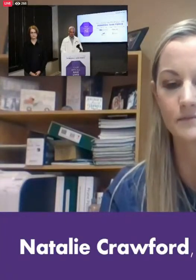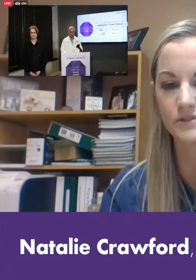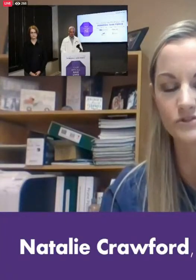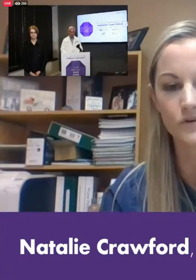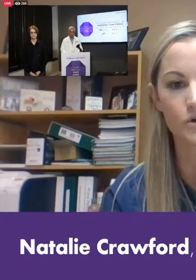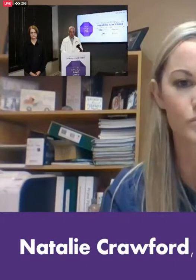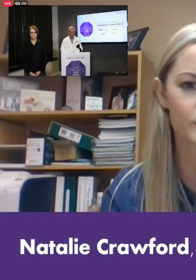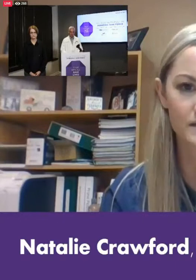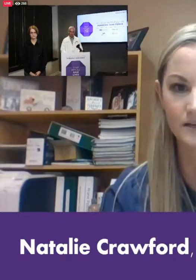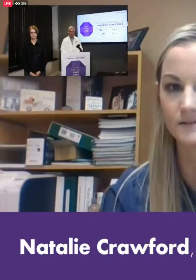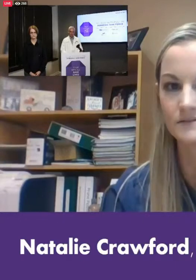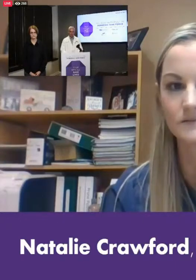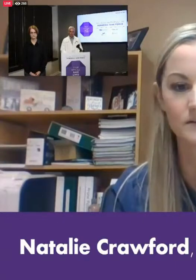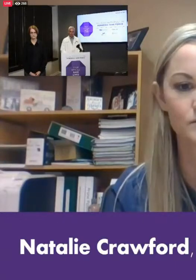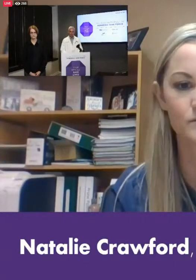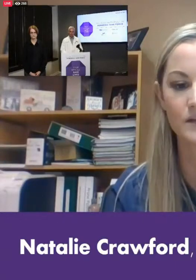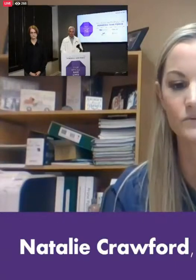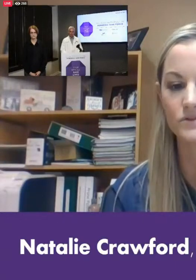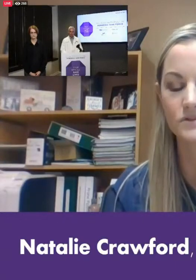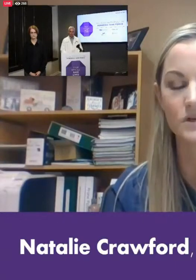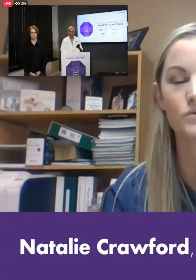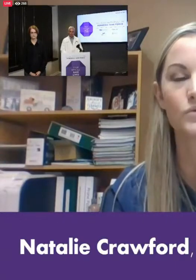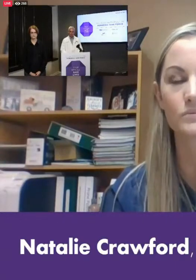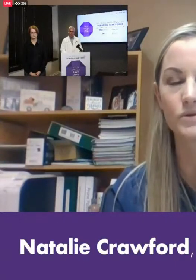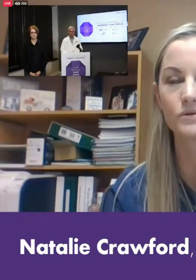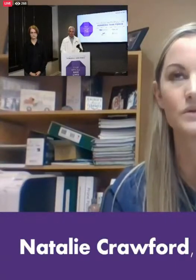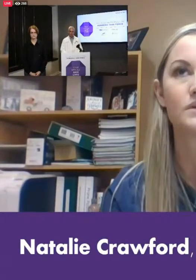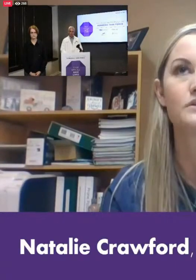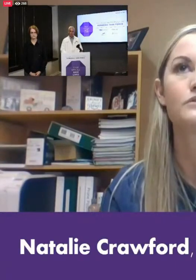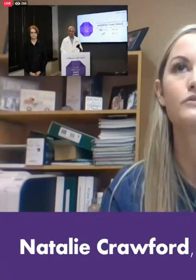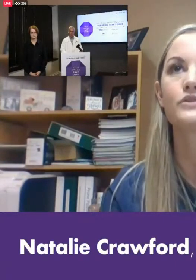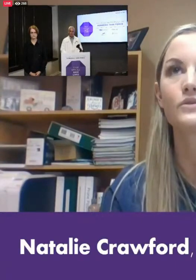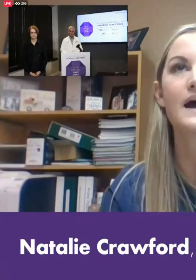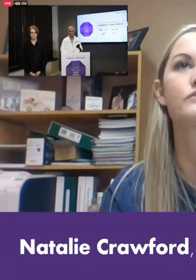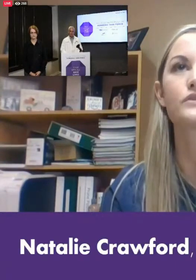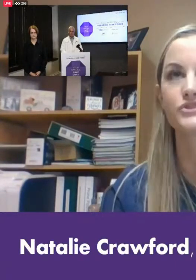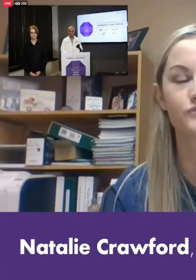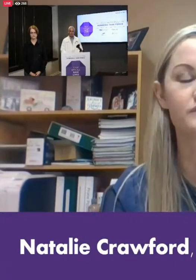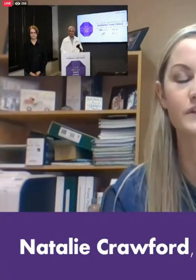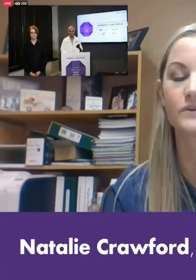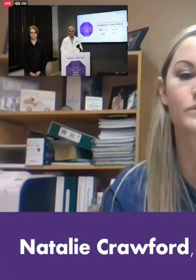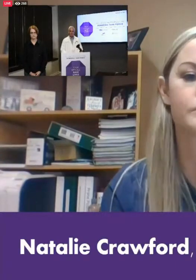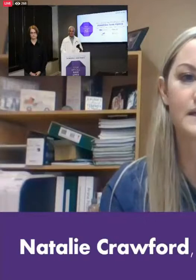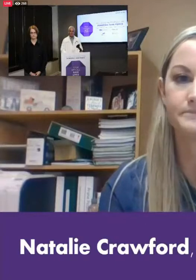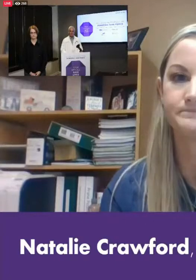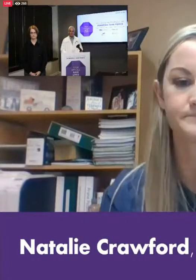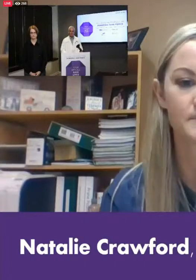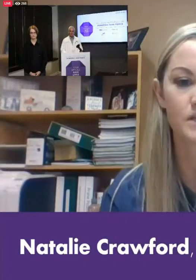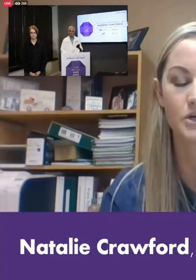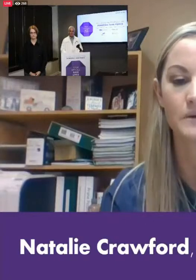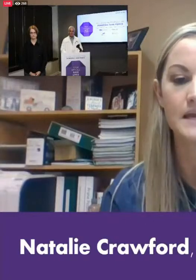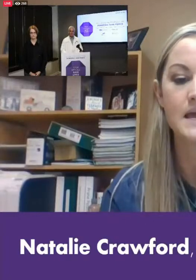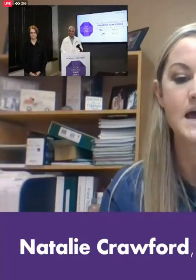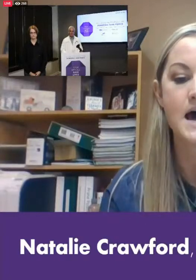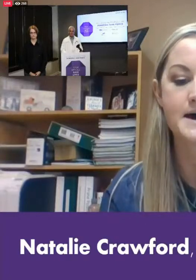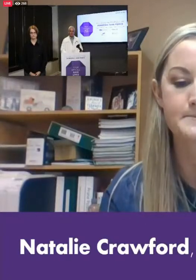he didn't have a bunch of comorbidities. He was a normal, your average 50-year-old man,